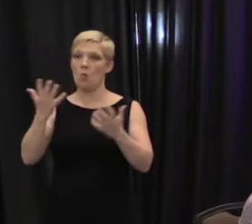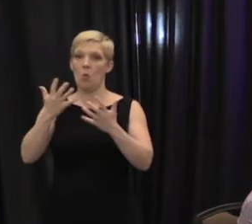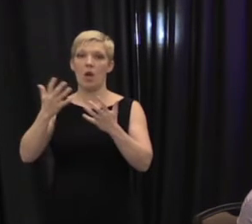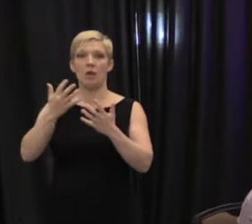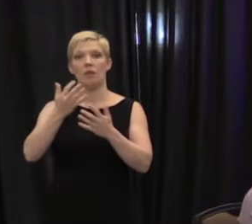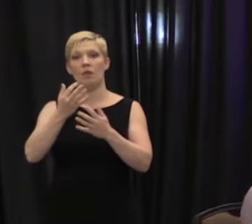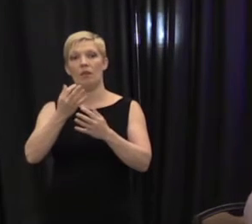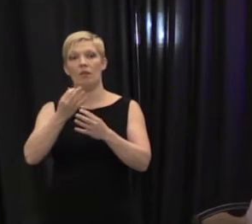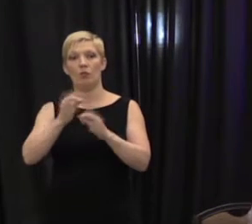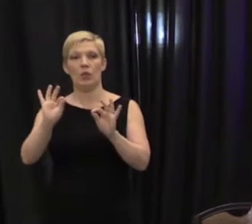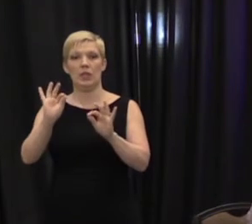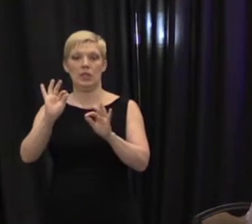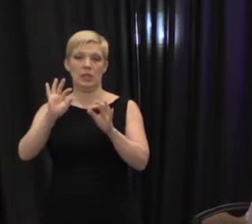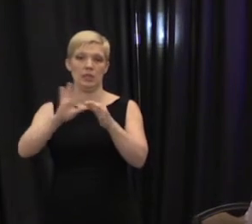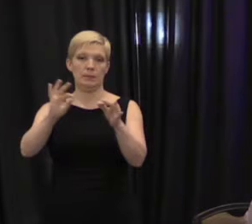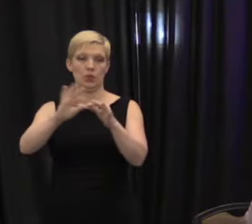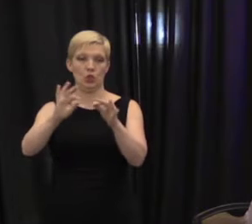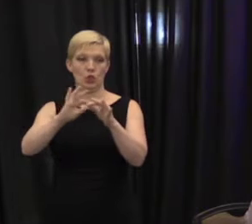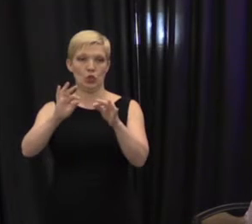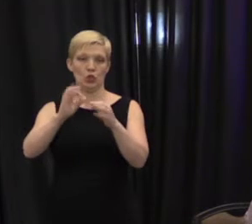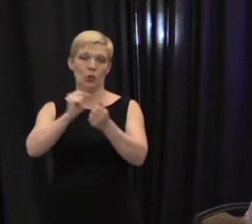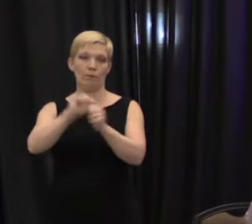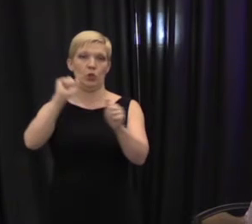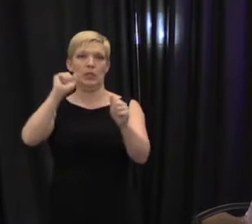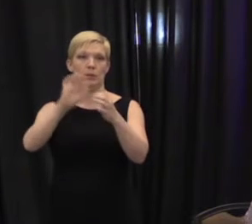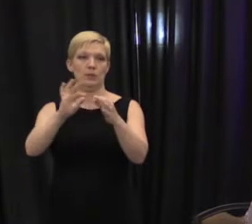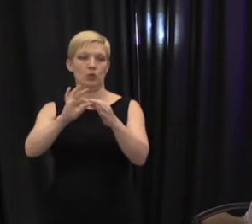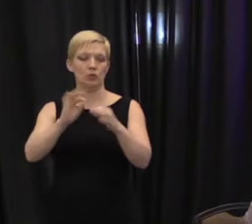In the sense, it's not seeing